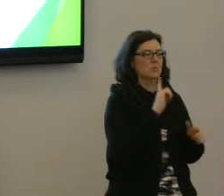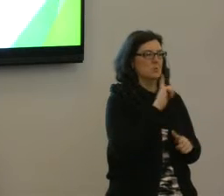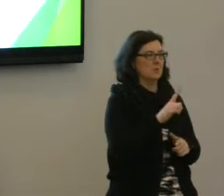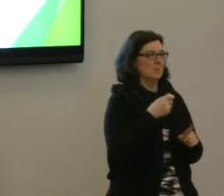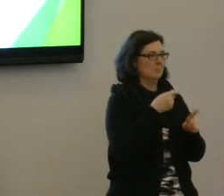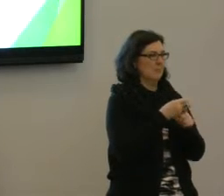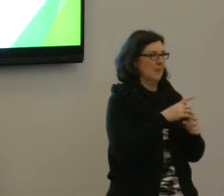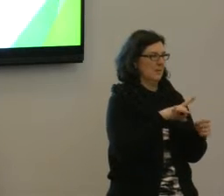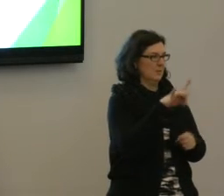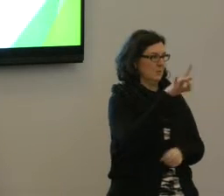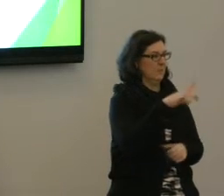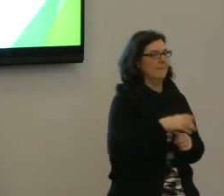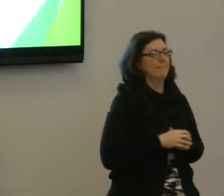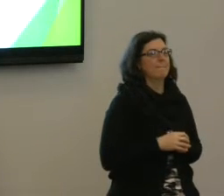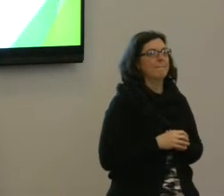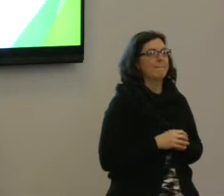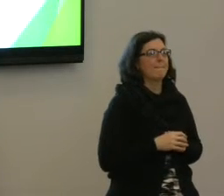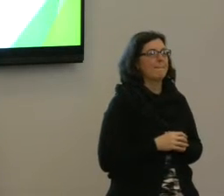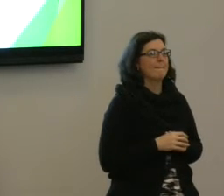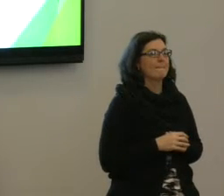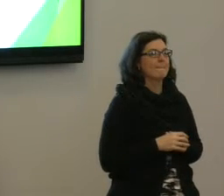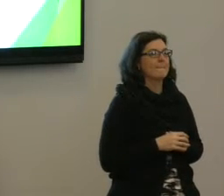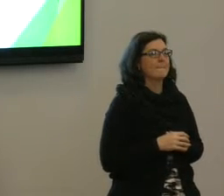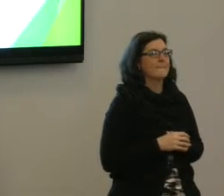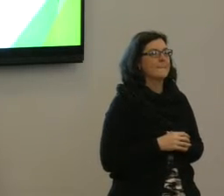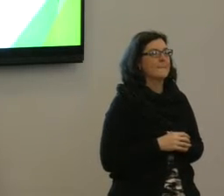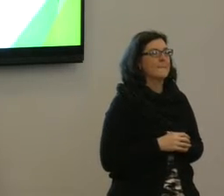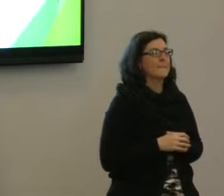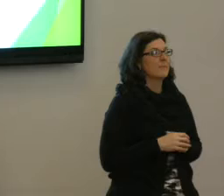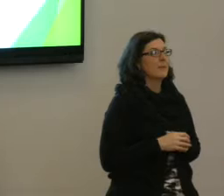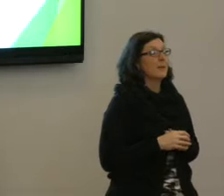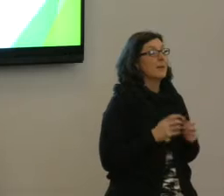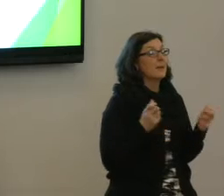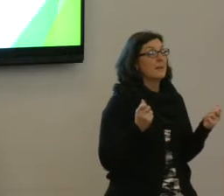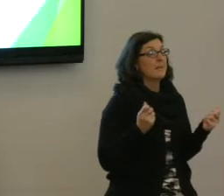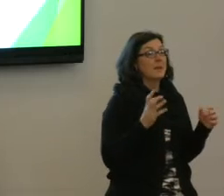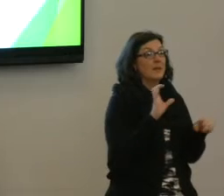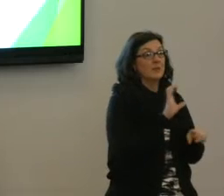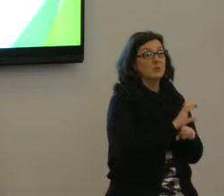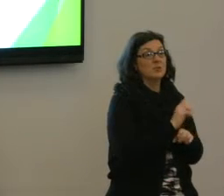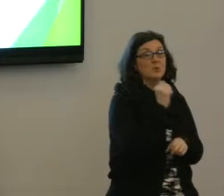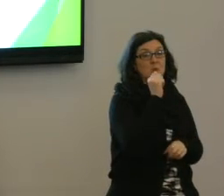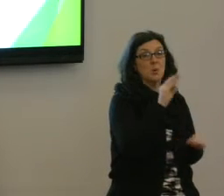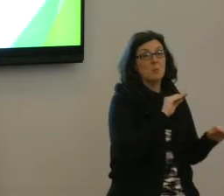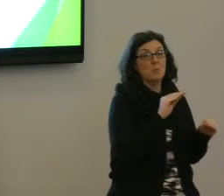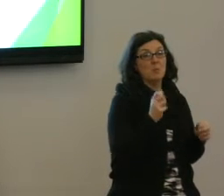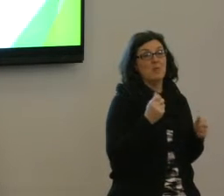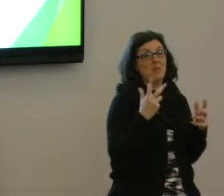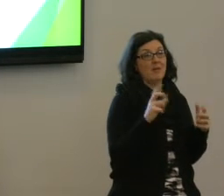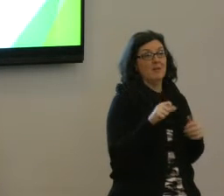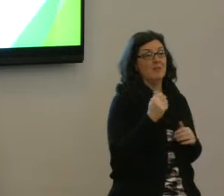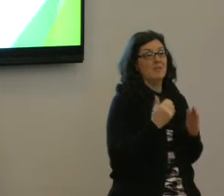Movement. A lot of churches don't move very much other than standing up.